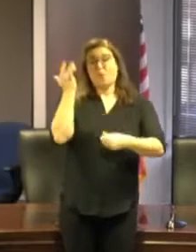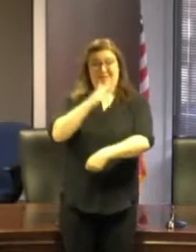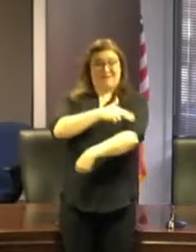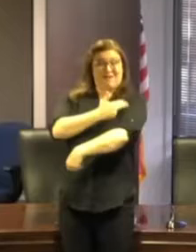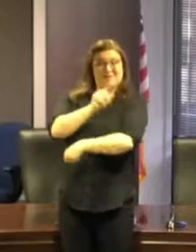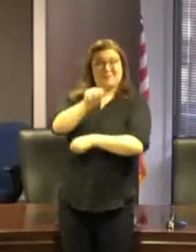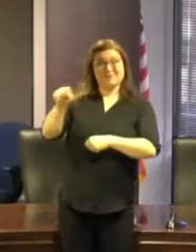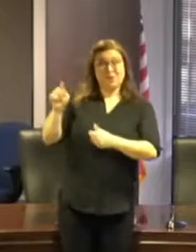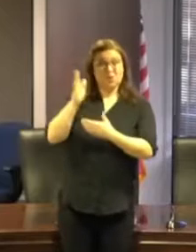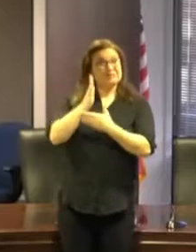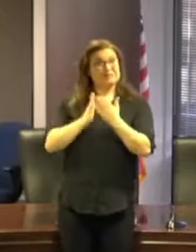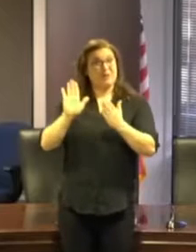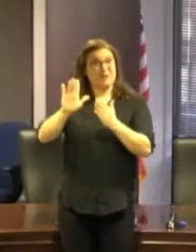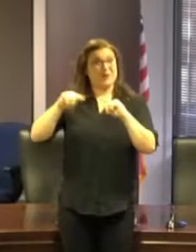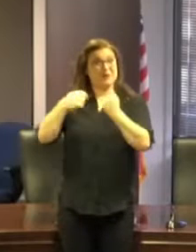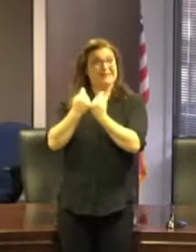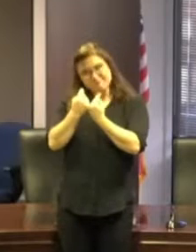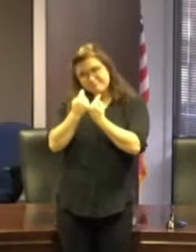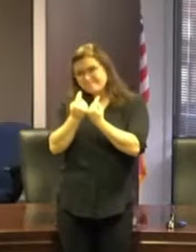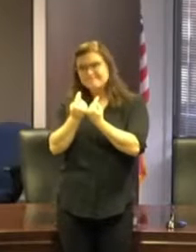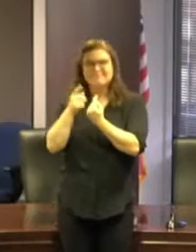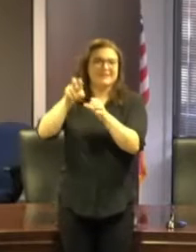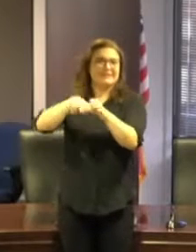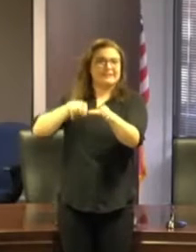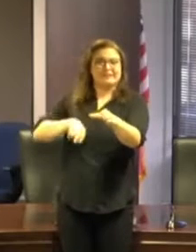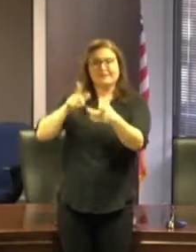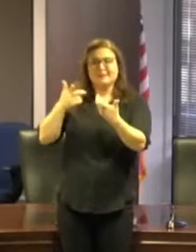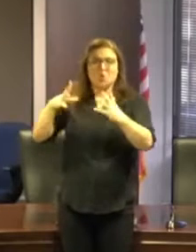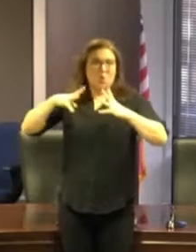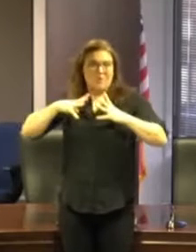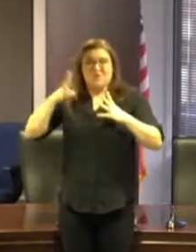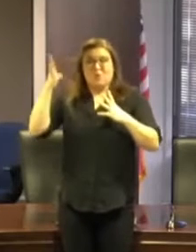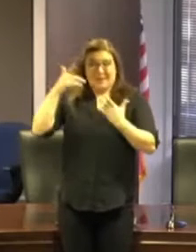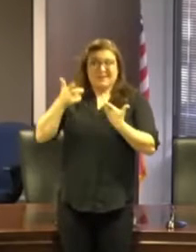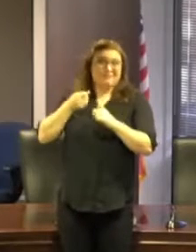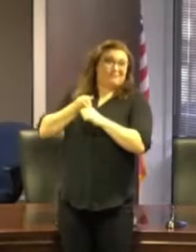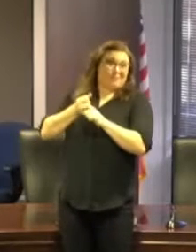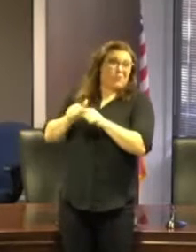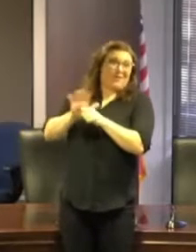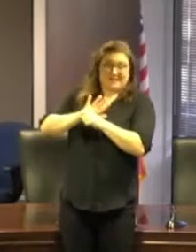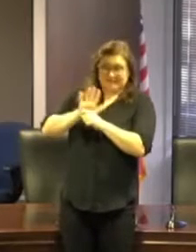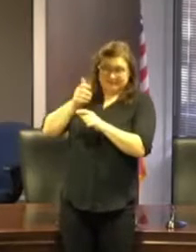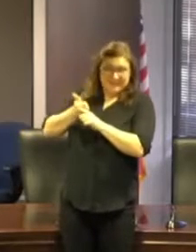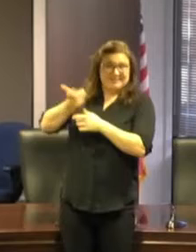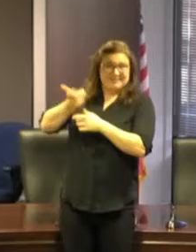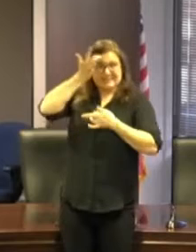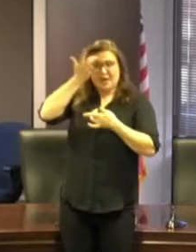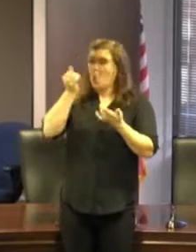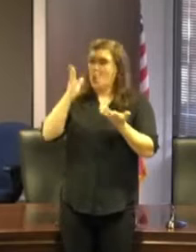gone out on leave due to being infected themselves or